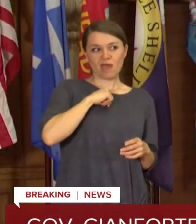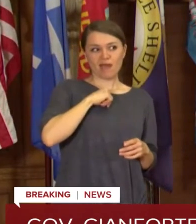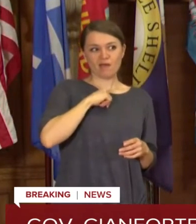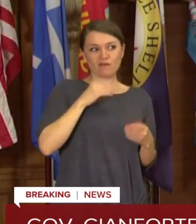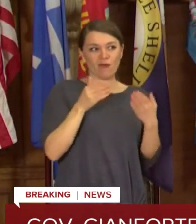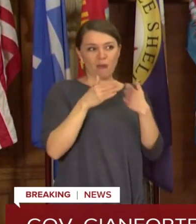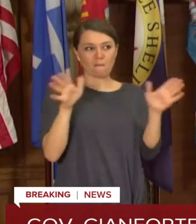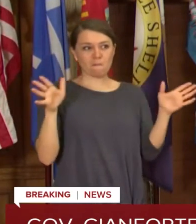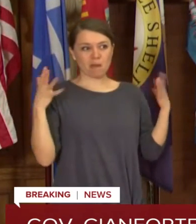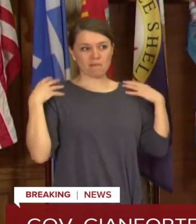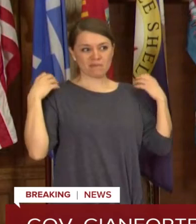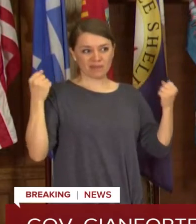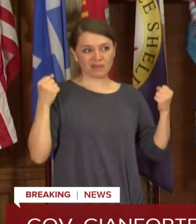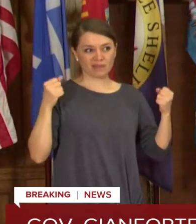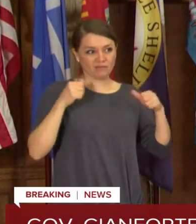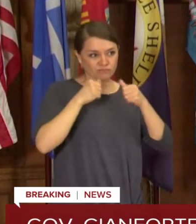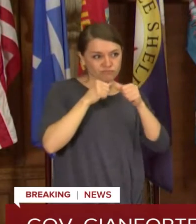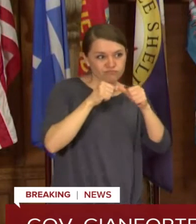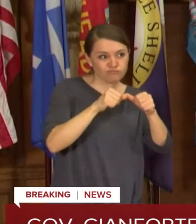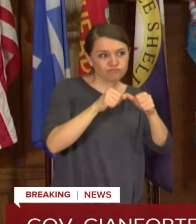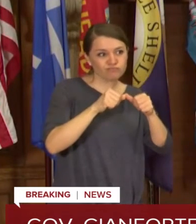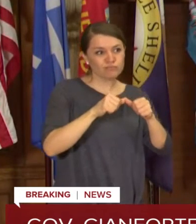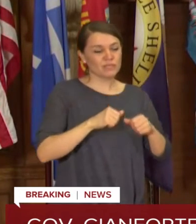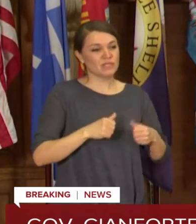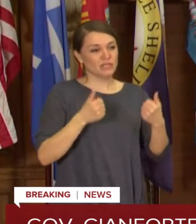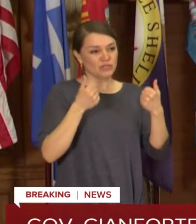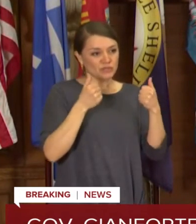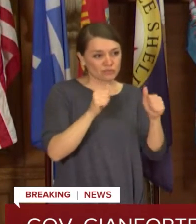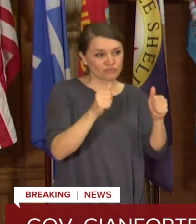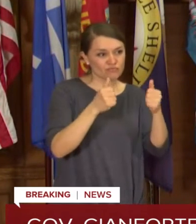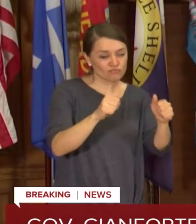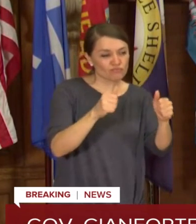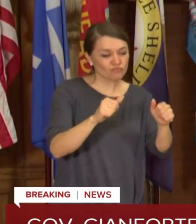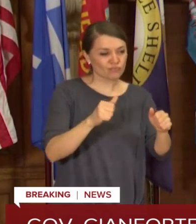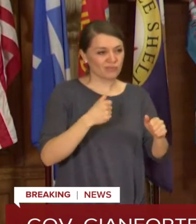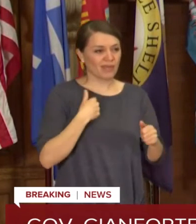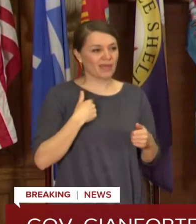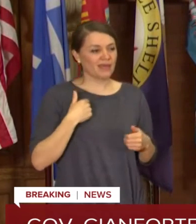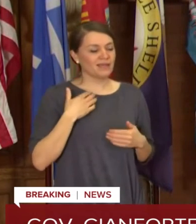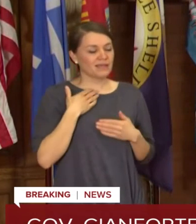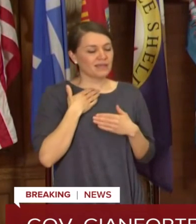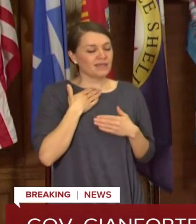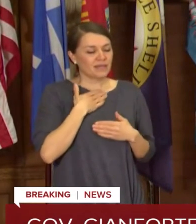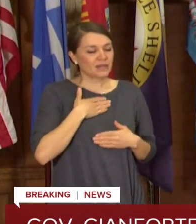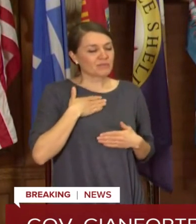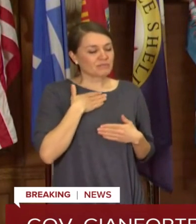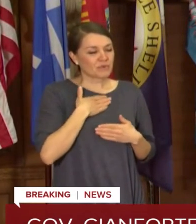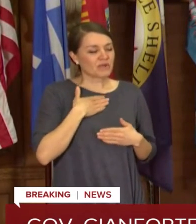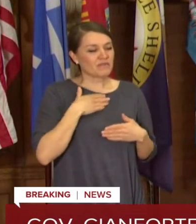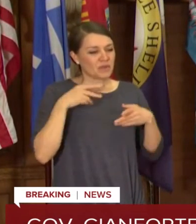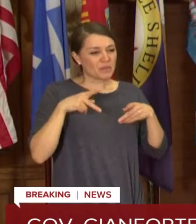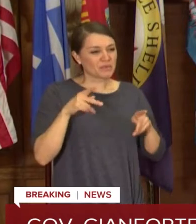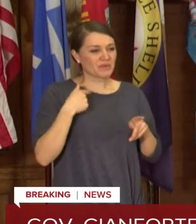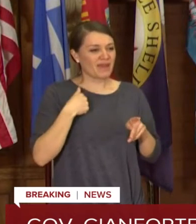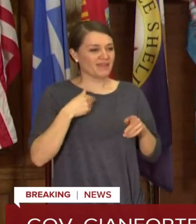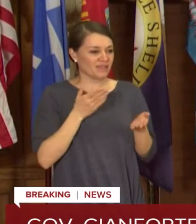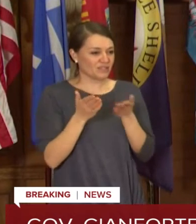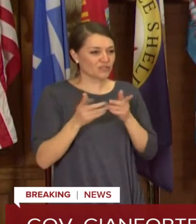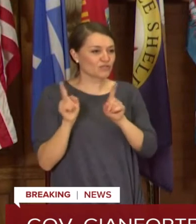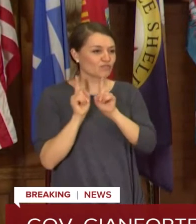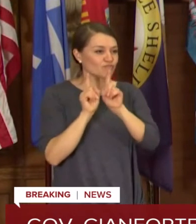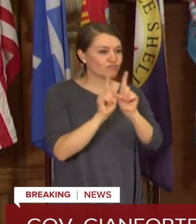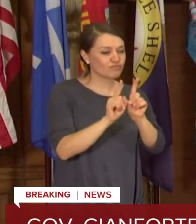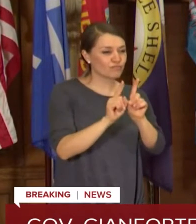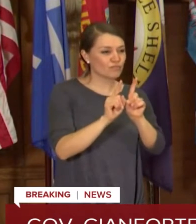and medical communities and glad I had the opportunity to serve alongside of them. When we stood up the task force in